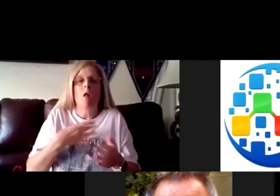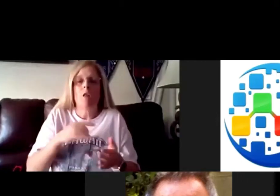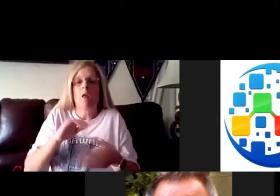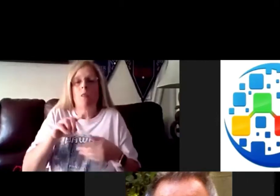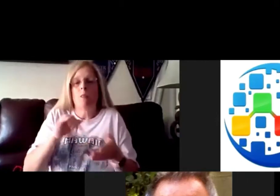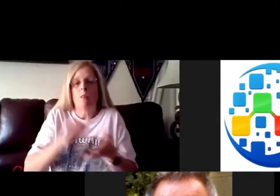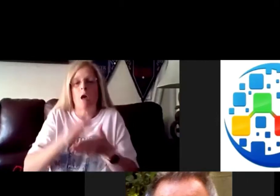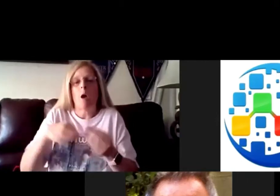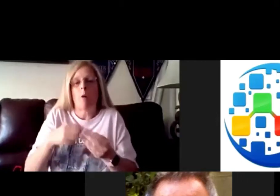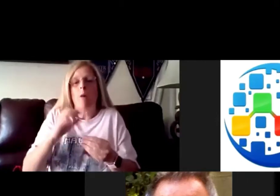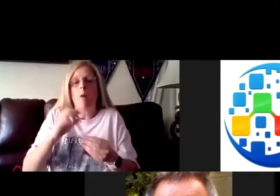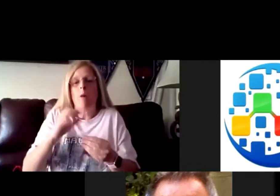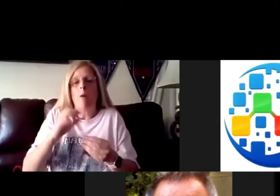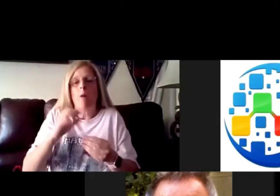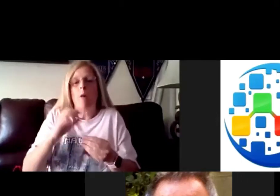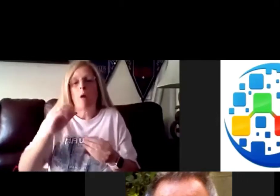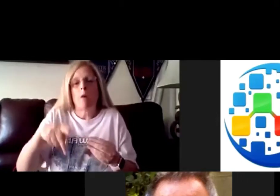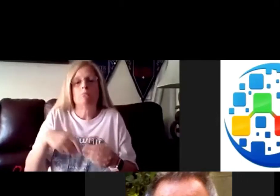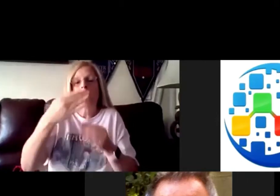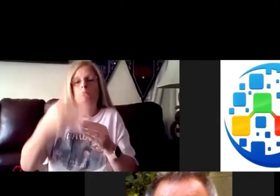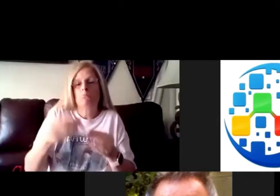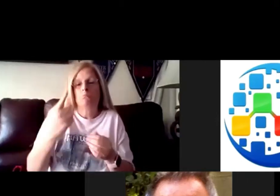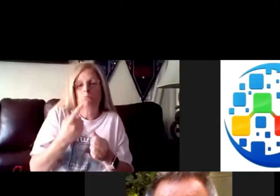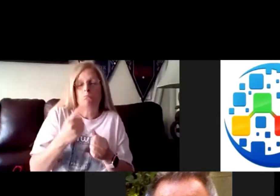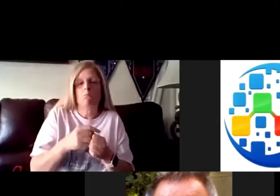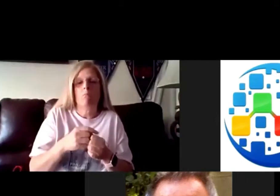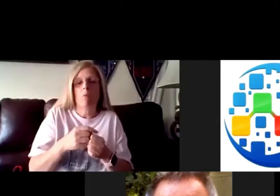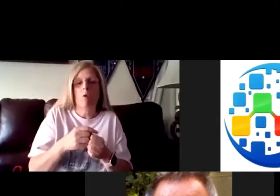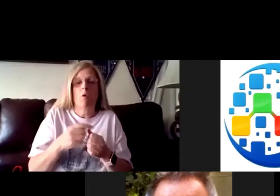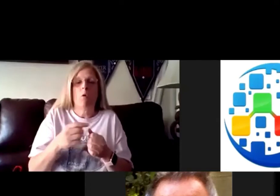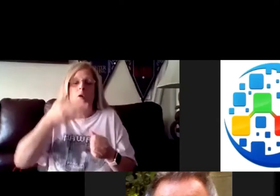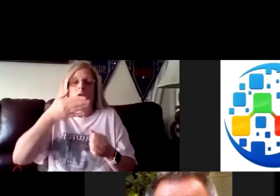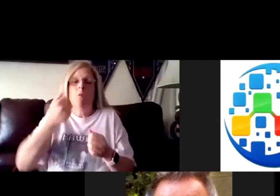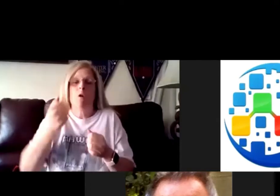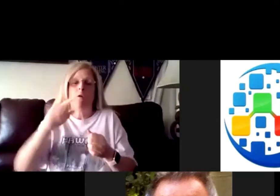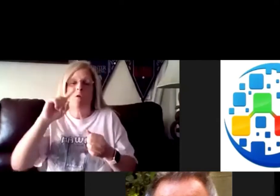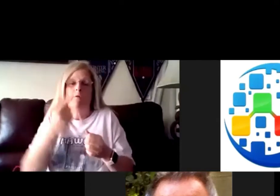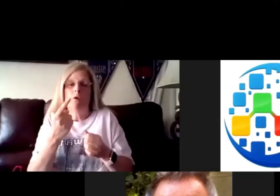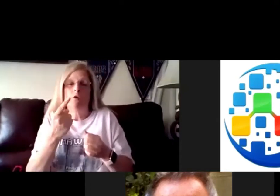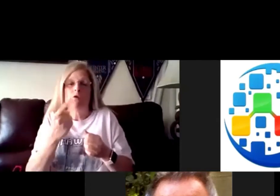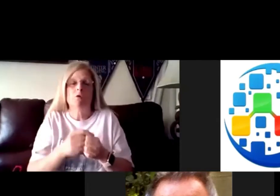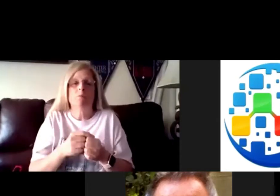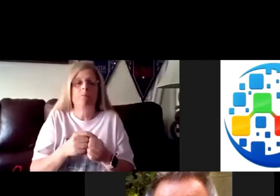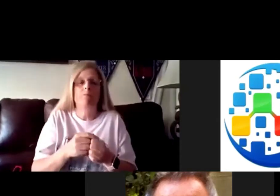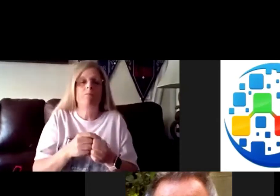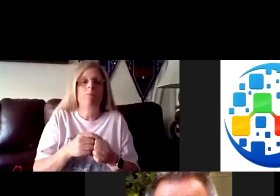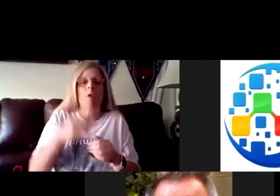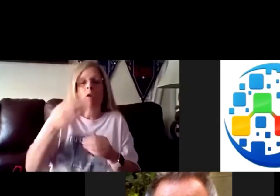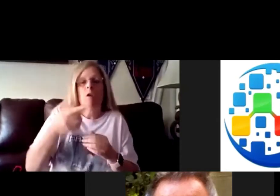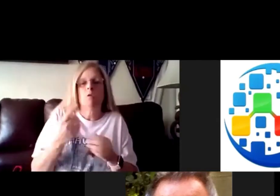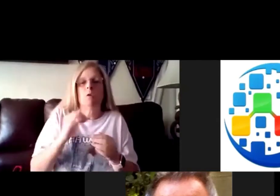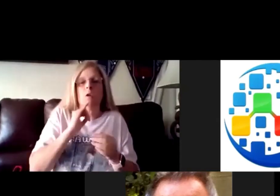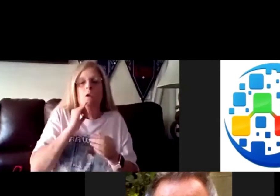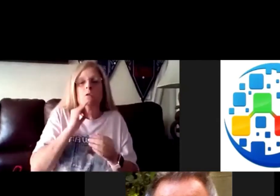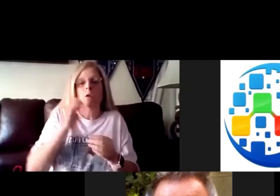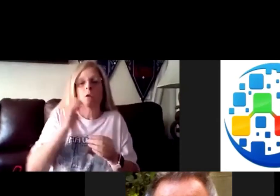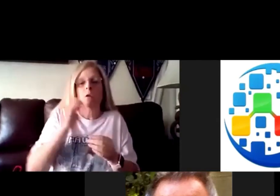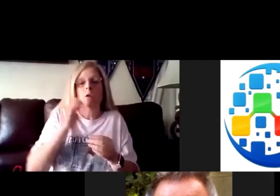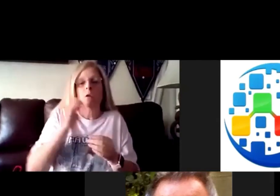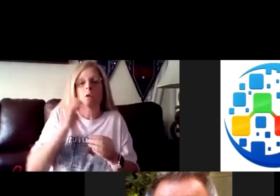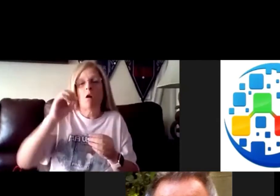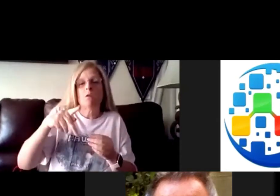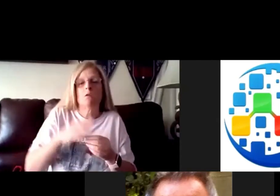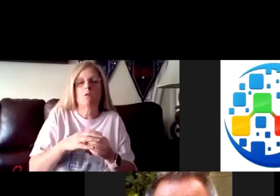The next one was even more astounding than the first. And the next one is Onpassive is going